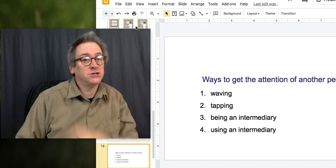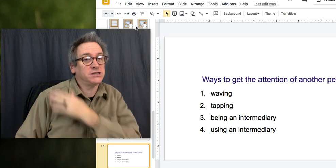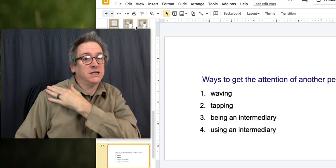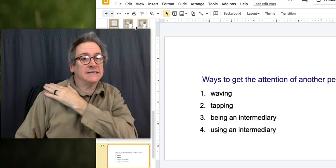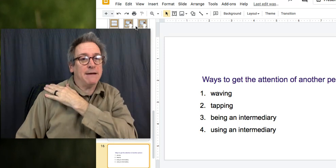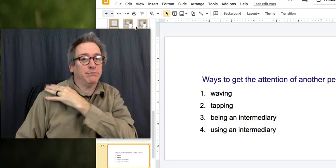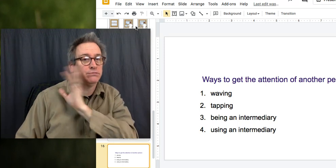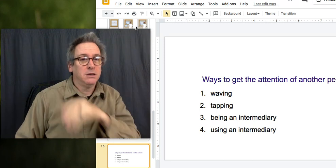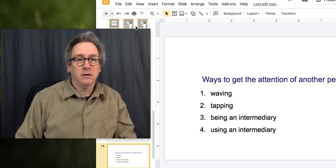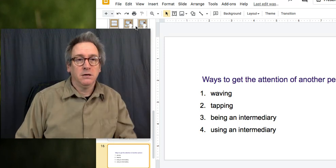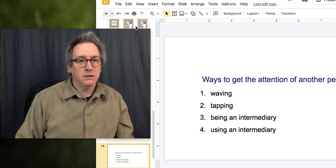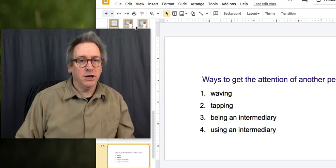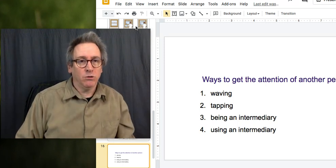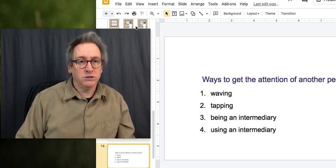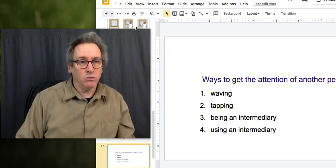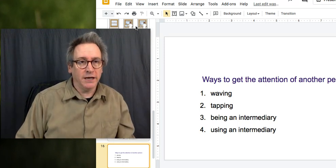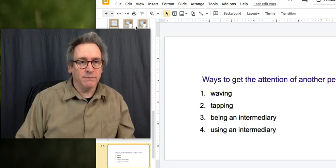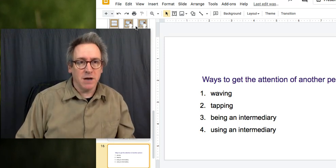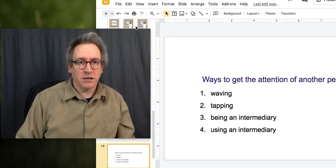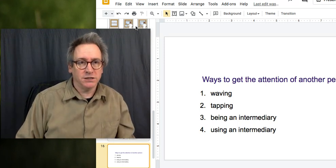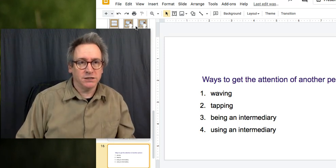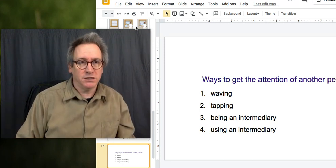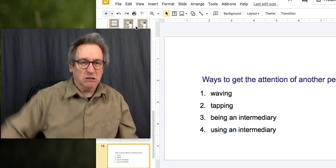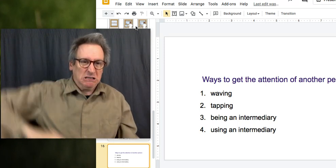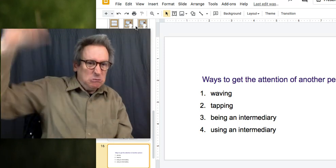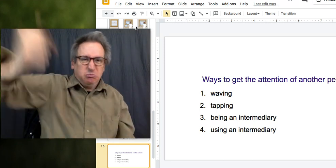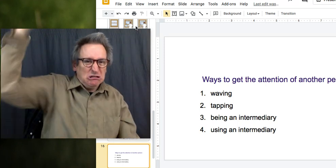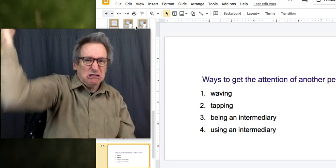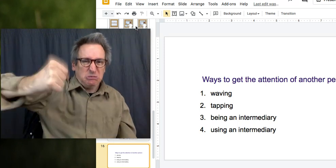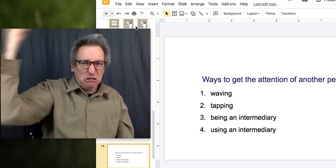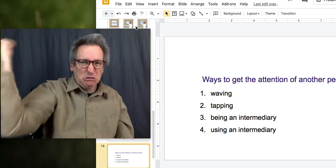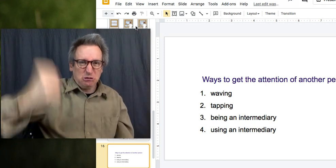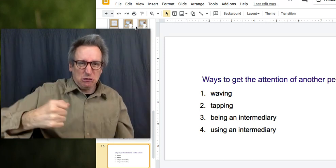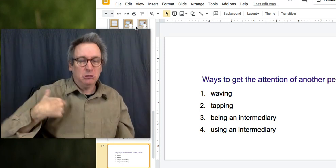Just a light tap. Don't get obnoxious. Don't like